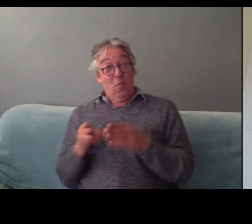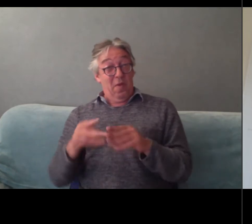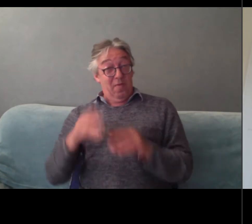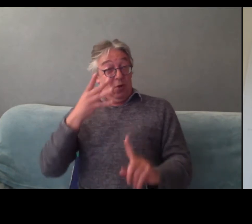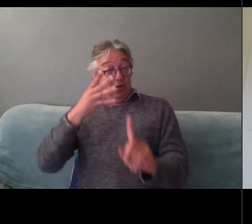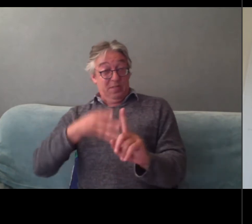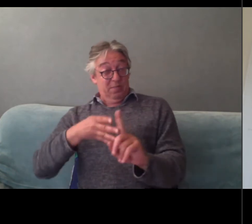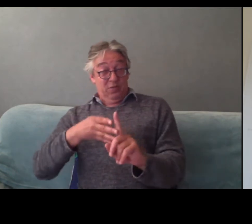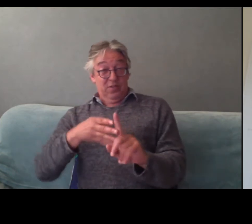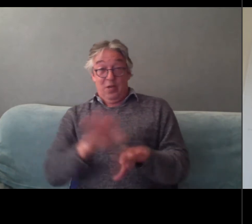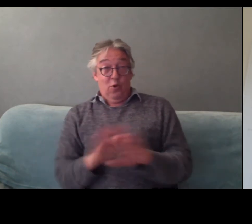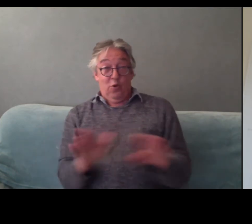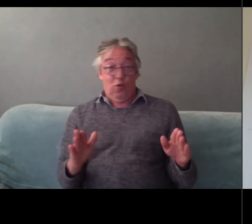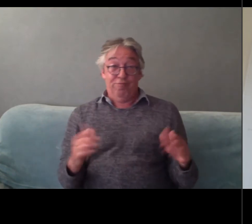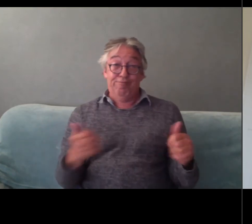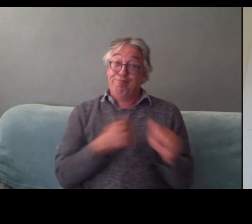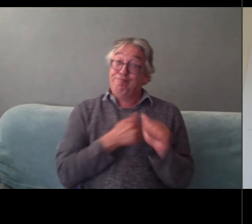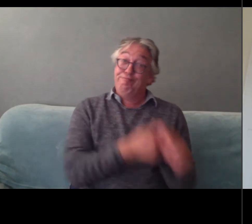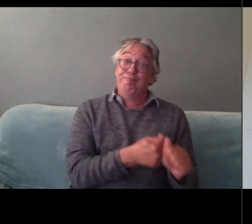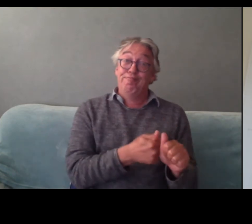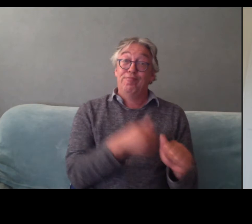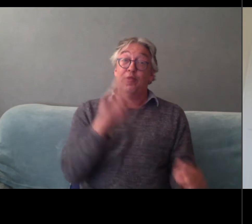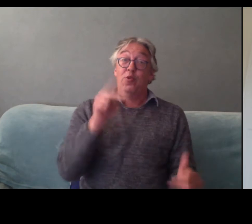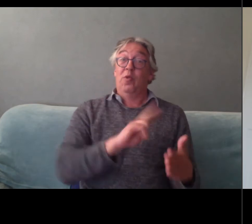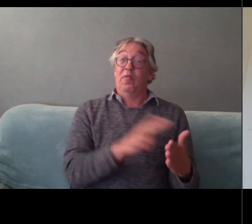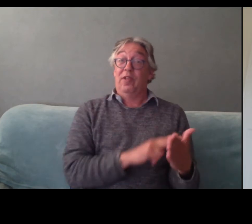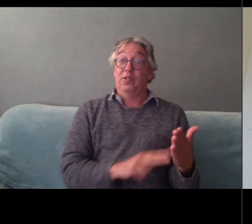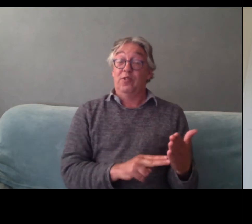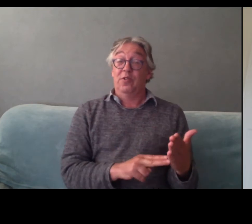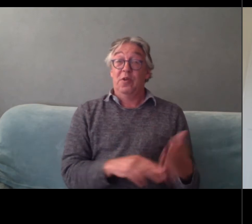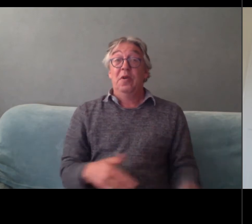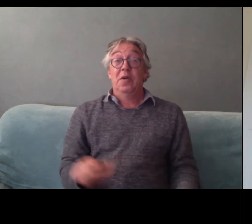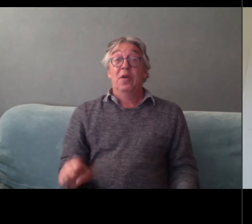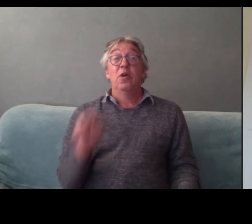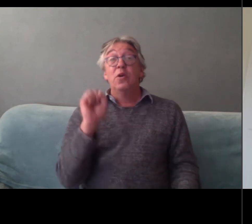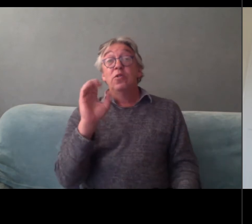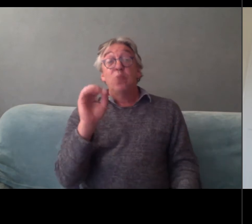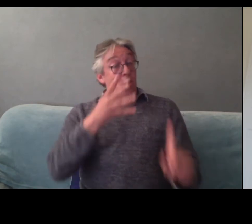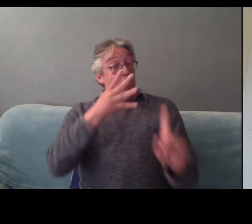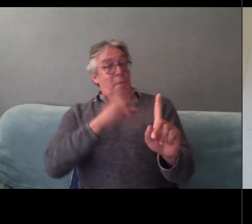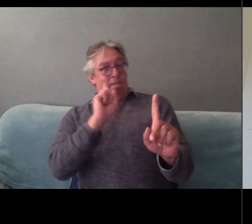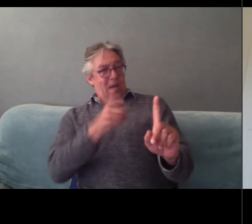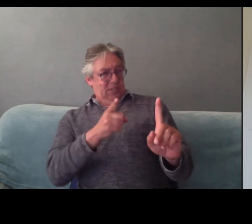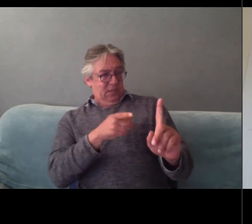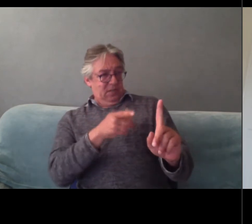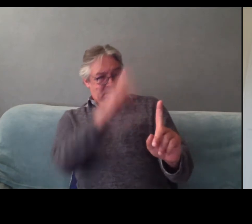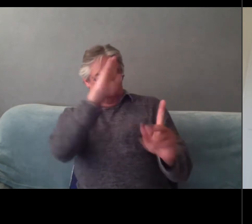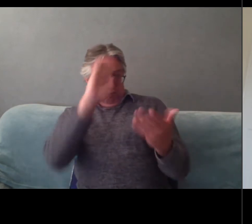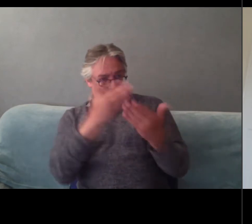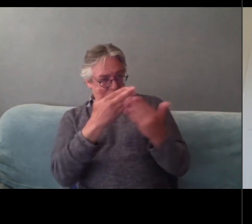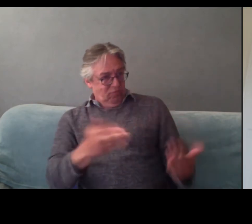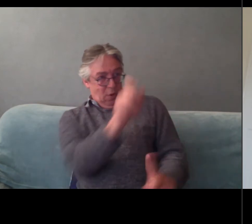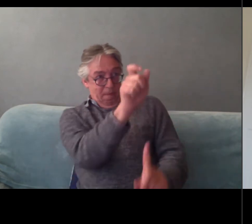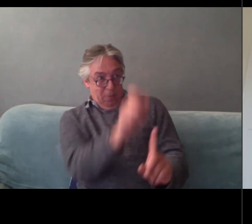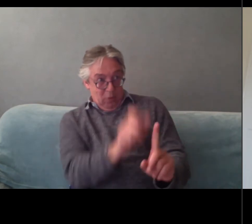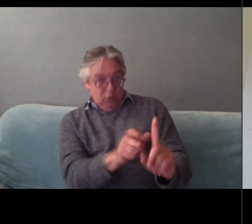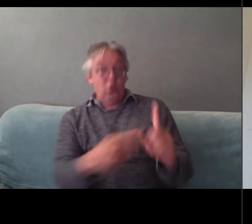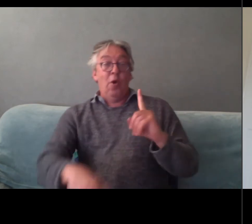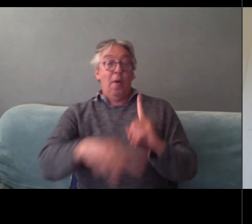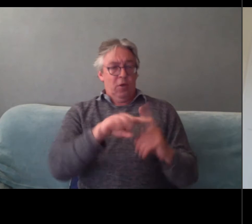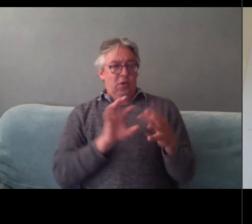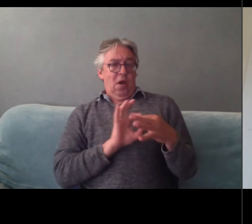personalised, but their main focus should be on barriers, and the interaction with barriers. And the CRPD doesn't tell us how